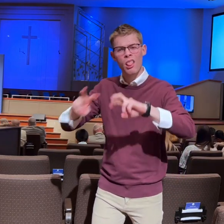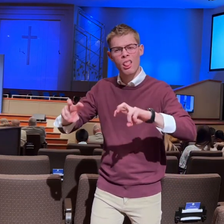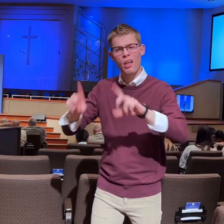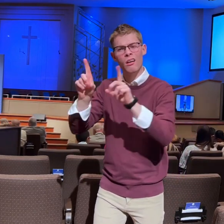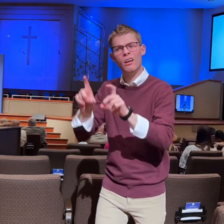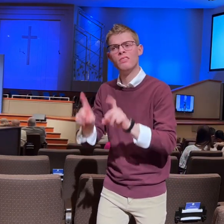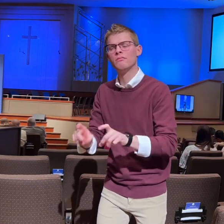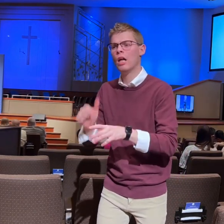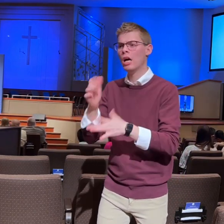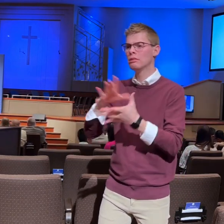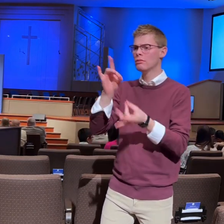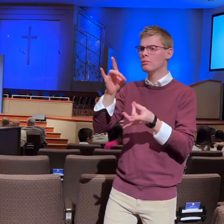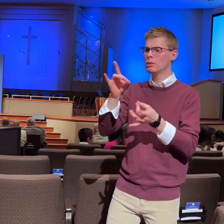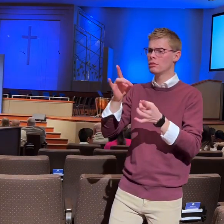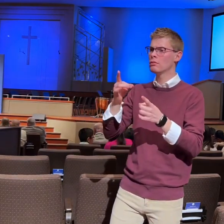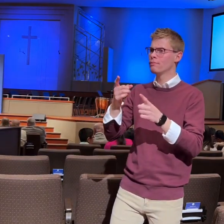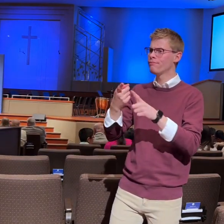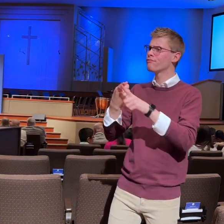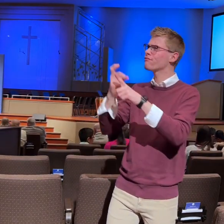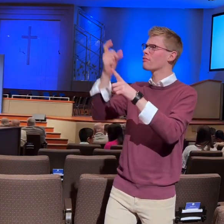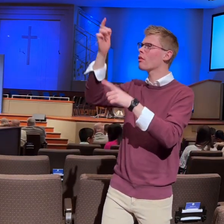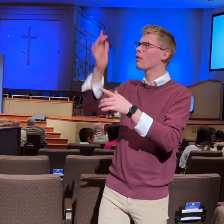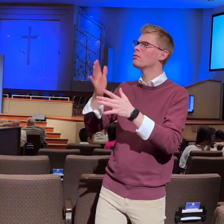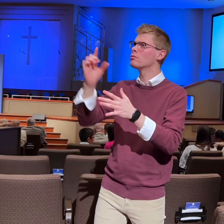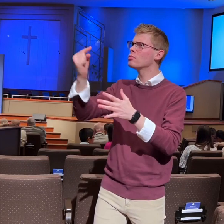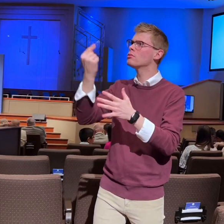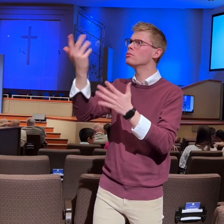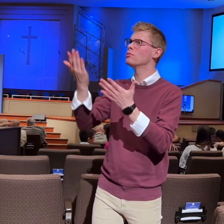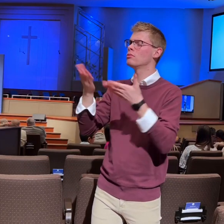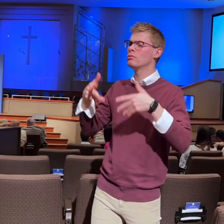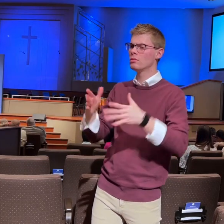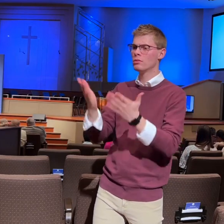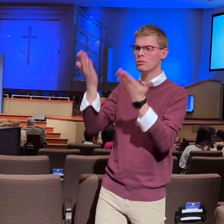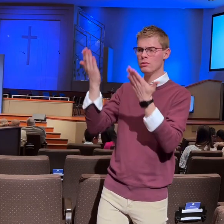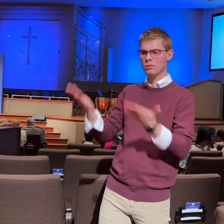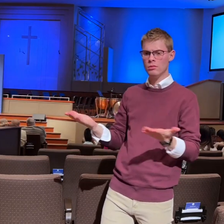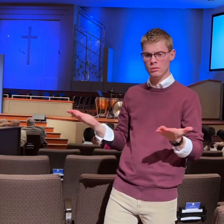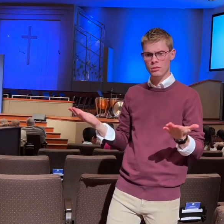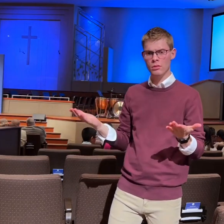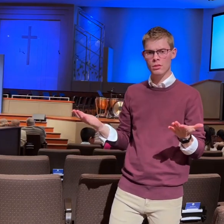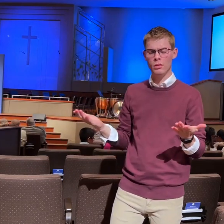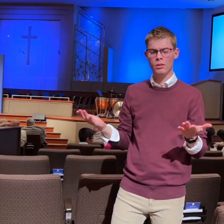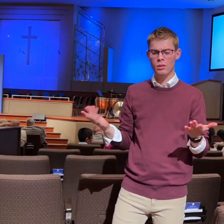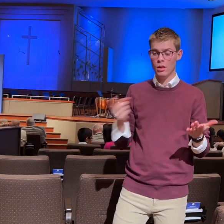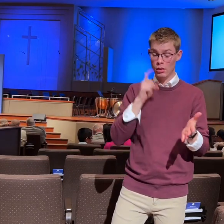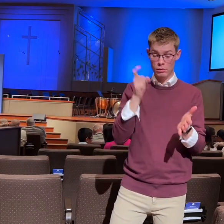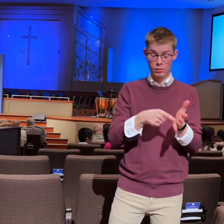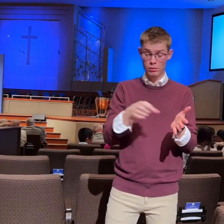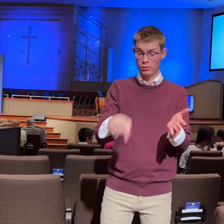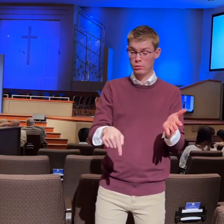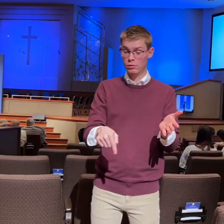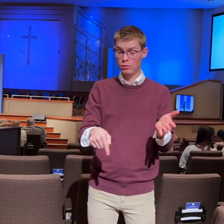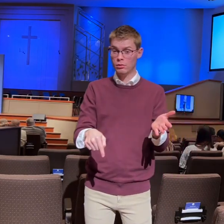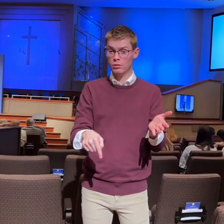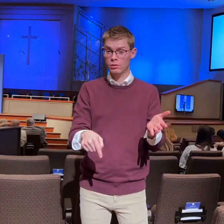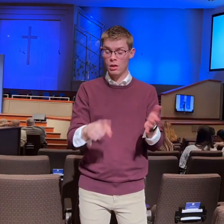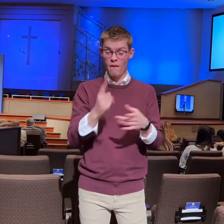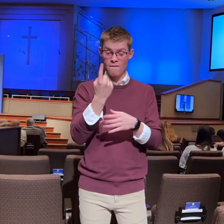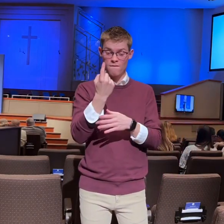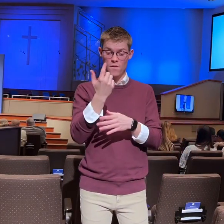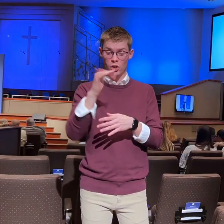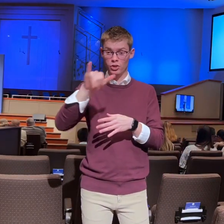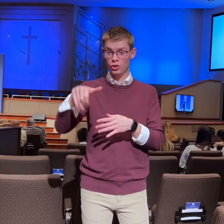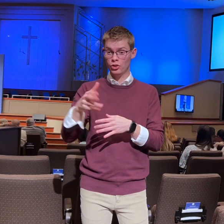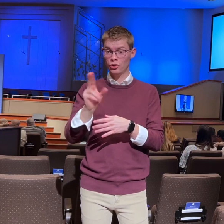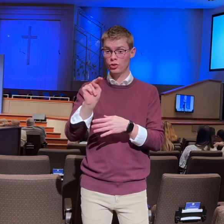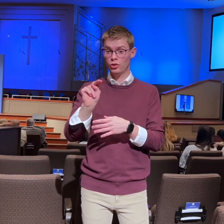false prophets gone out in the world. Would you read that with me together, folks? You need to get this. Notice what it says, 1 John 4.1. It's in your notes.